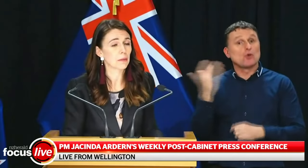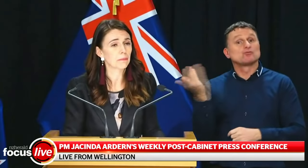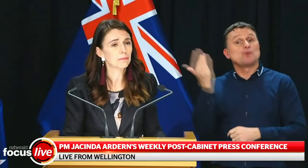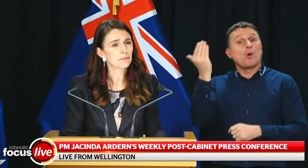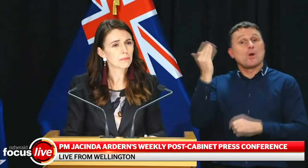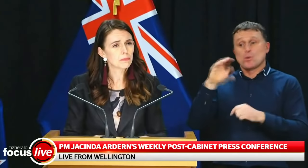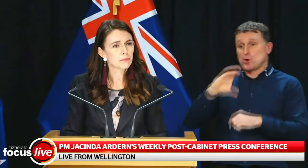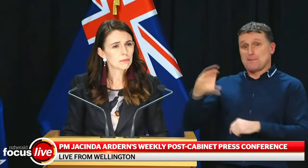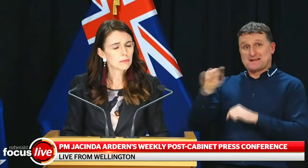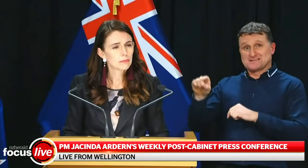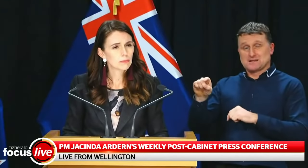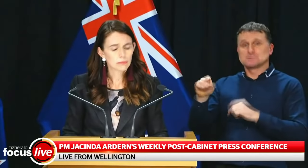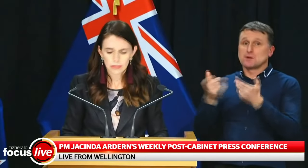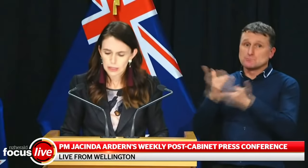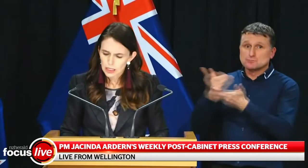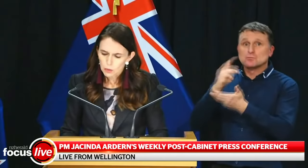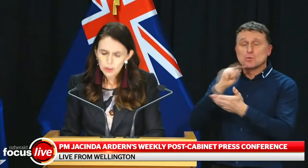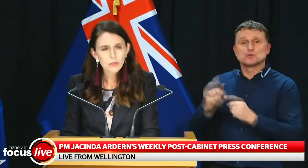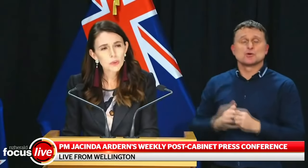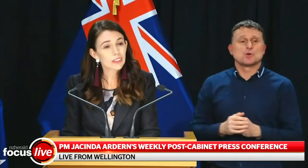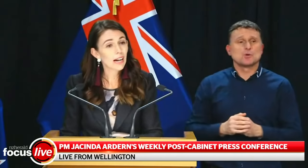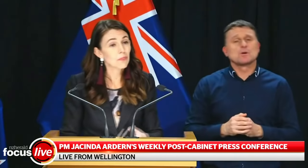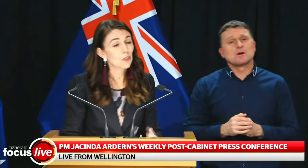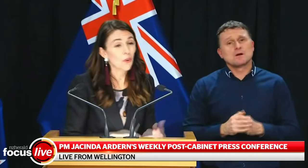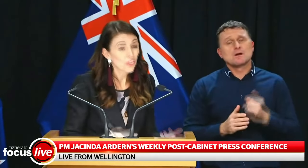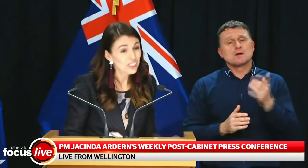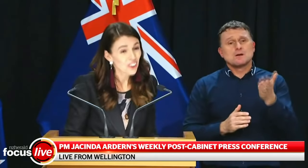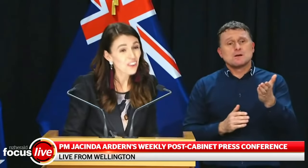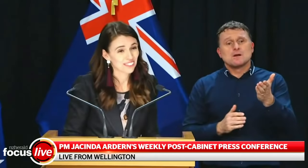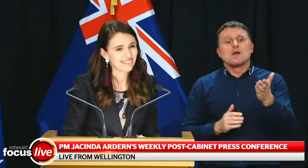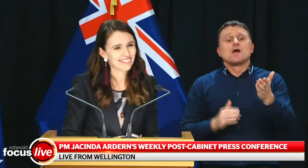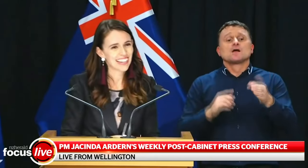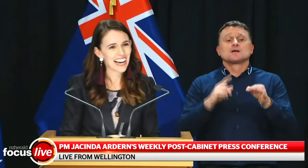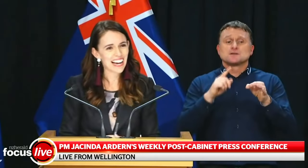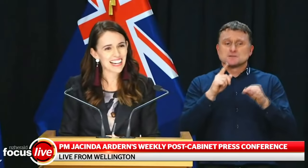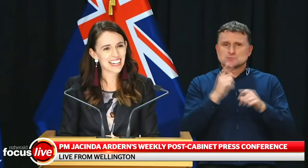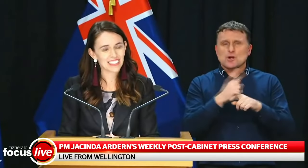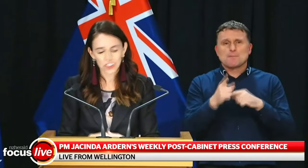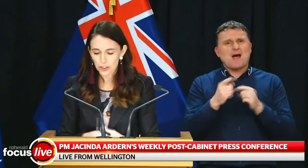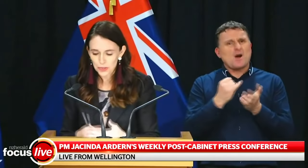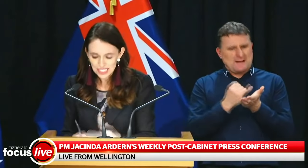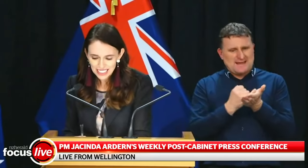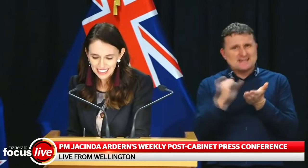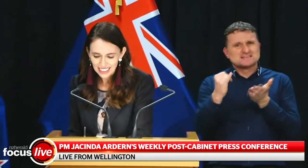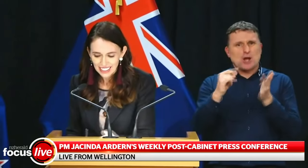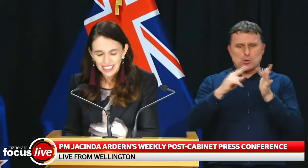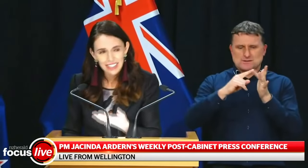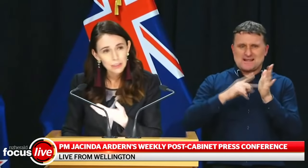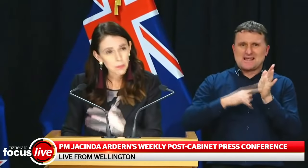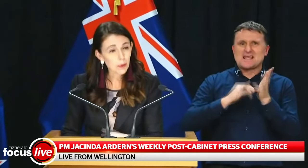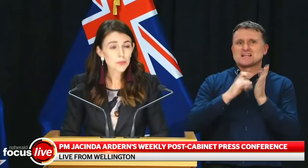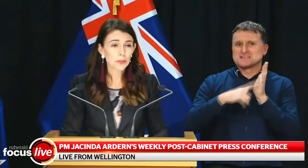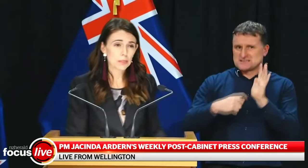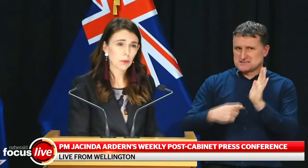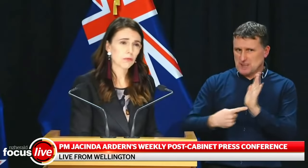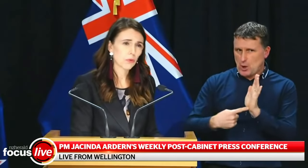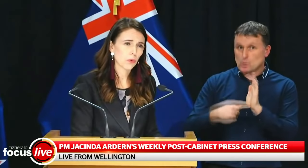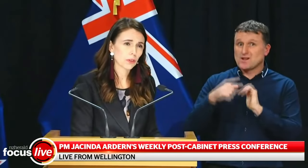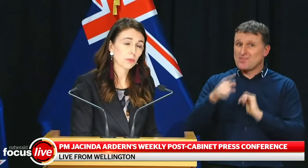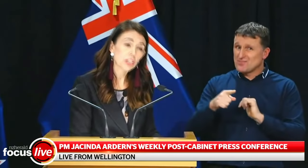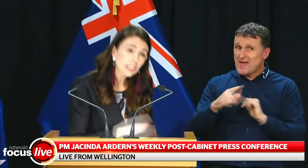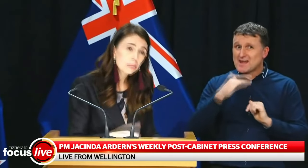discussion document. Is insult a high enough bar for hate speech? Well, of course, not on its own. And so you'll see in the proposal that's